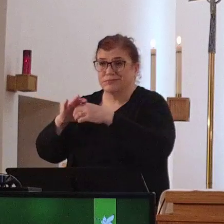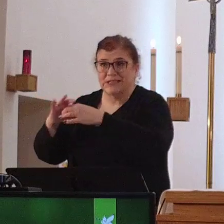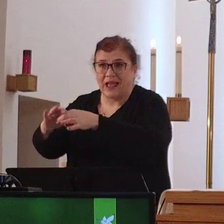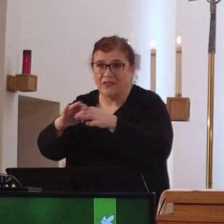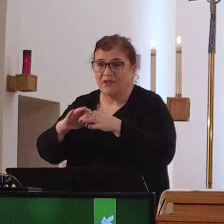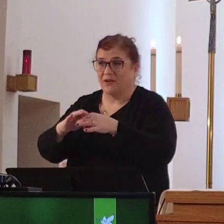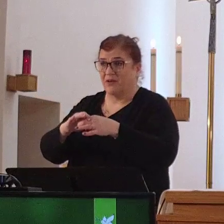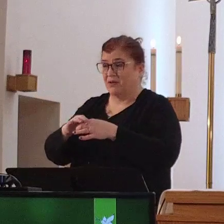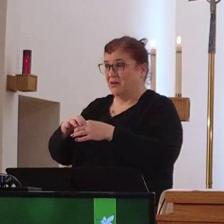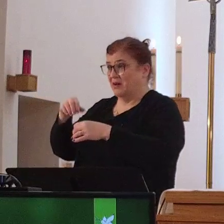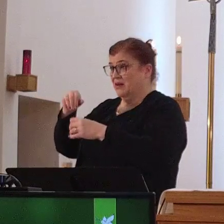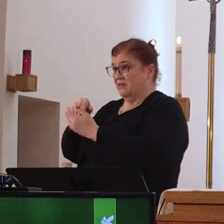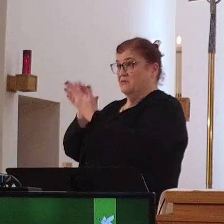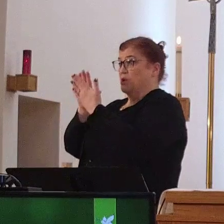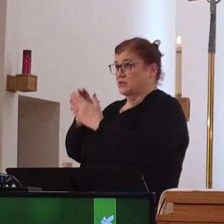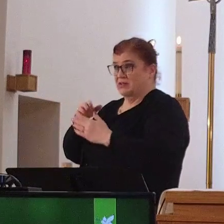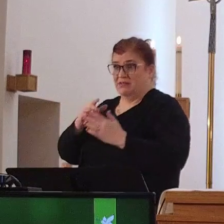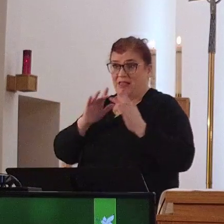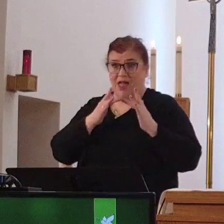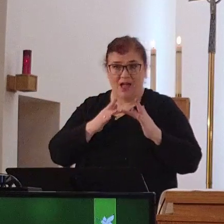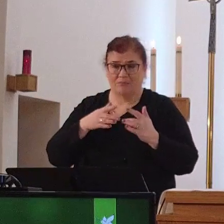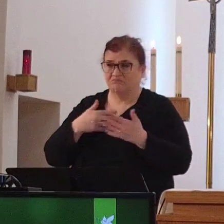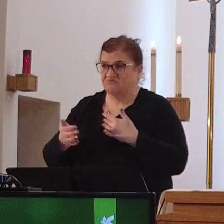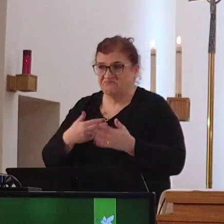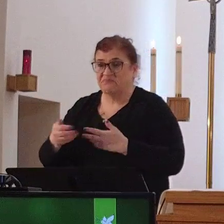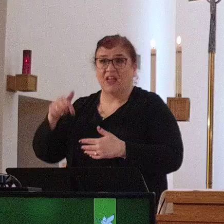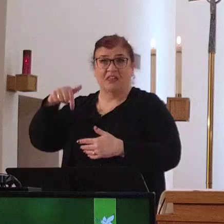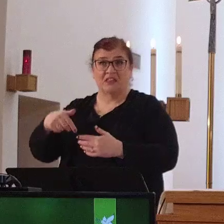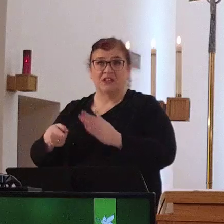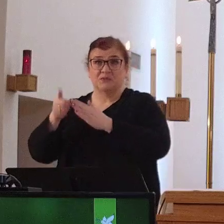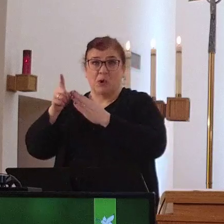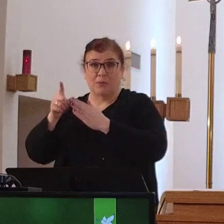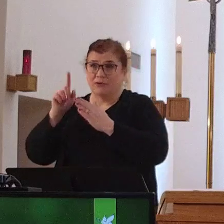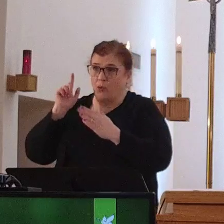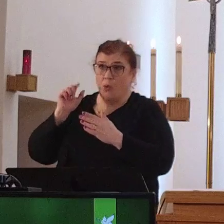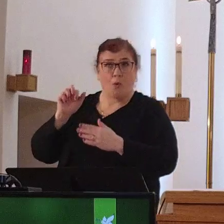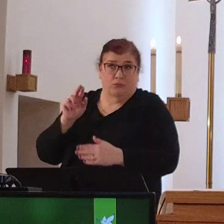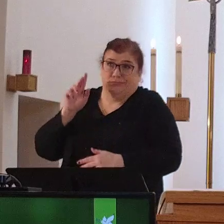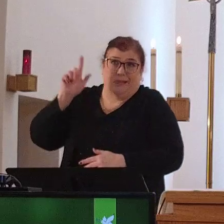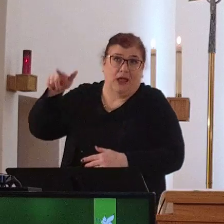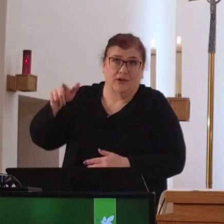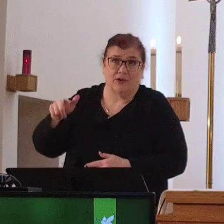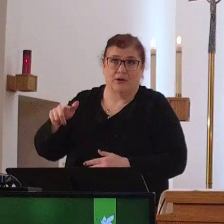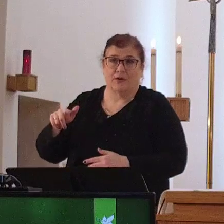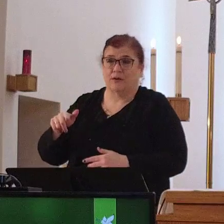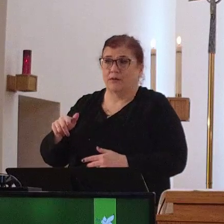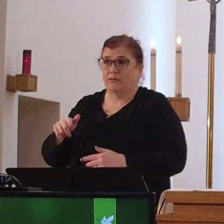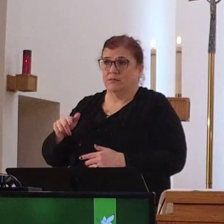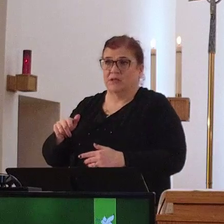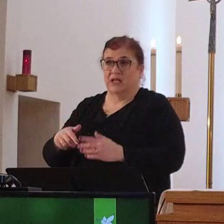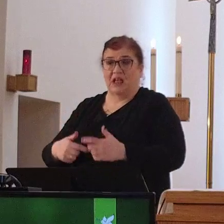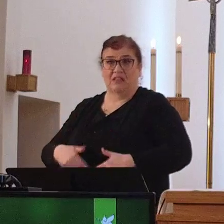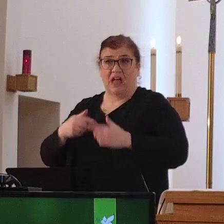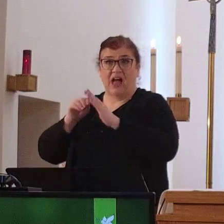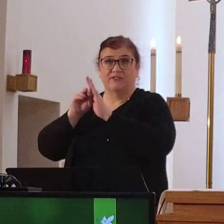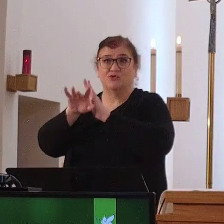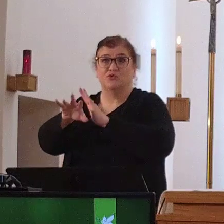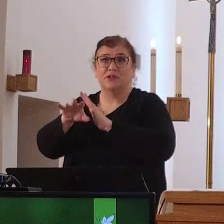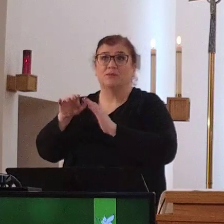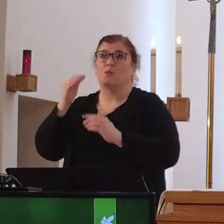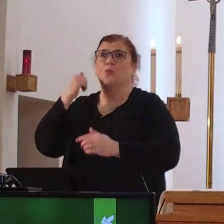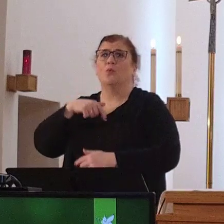in person or online, whether in this moment or later in a live stream, that we know